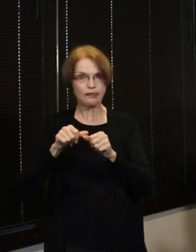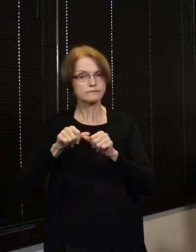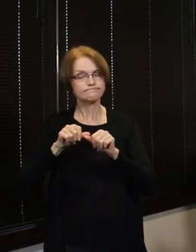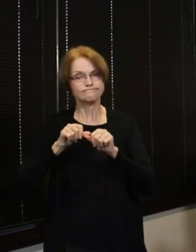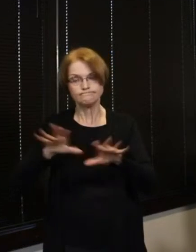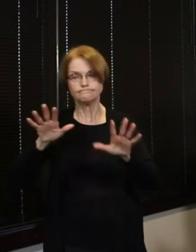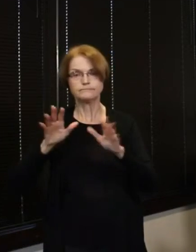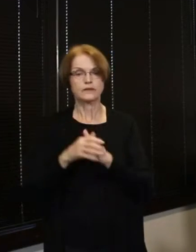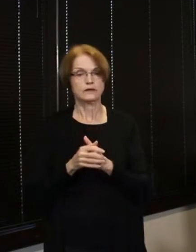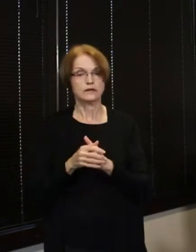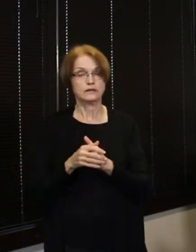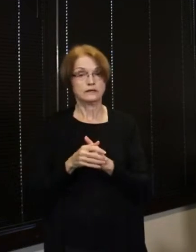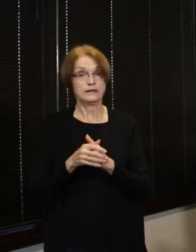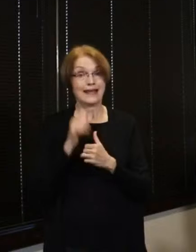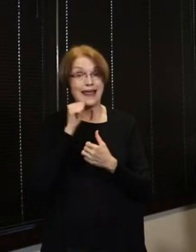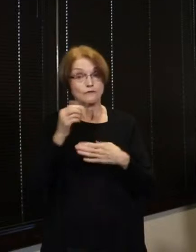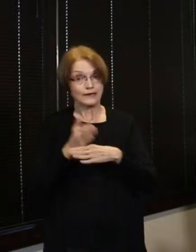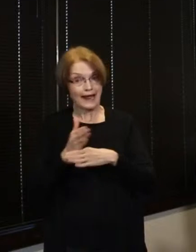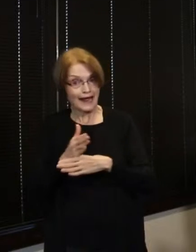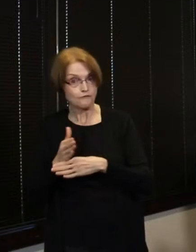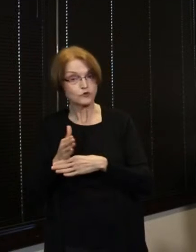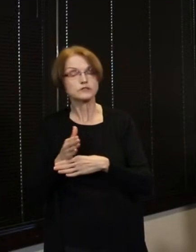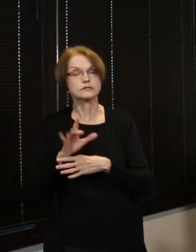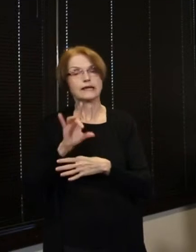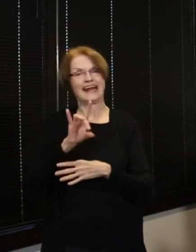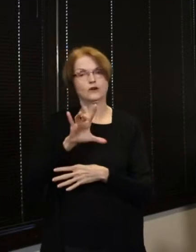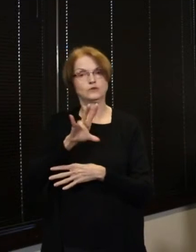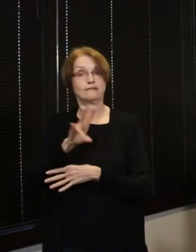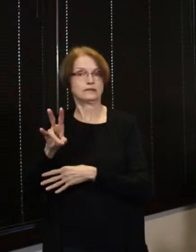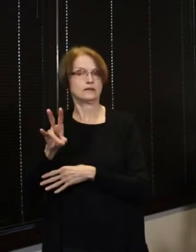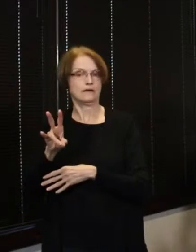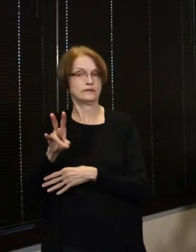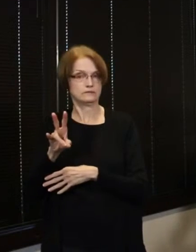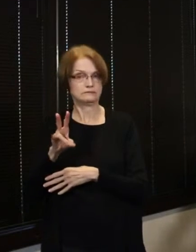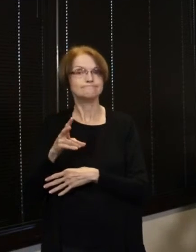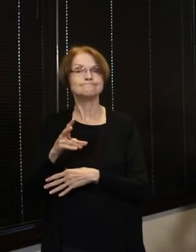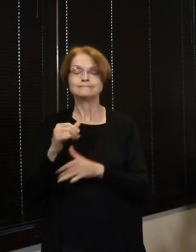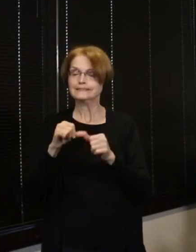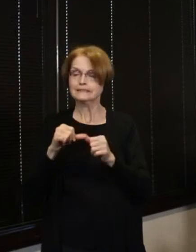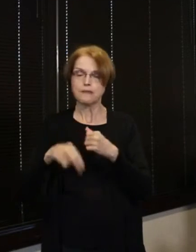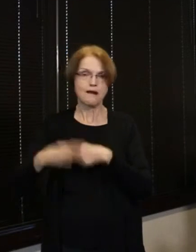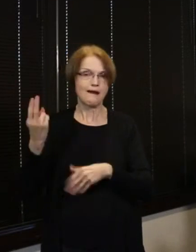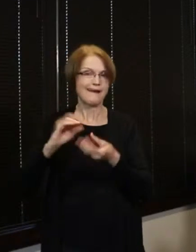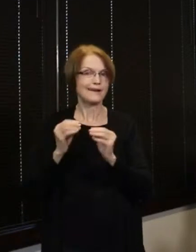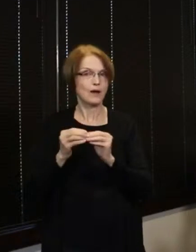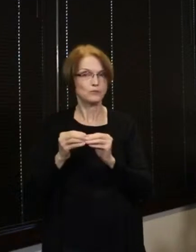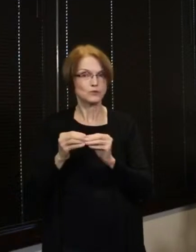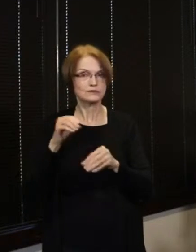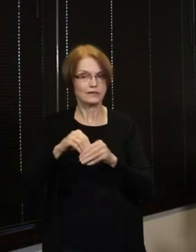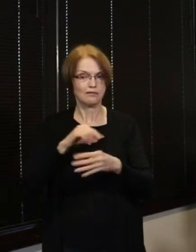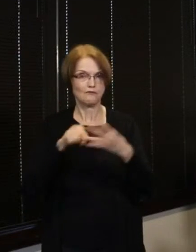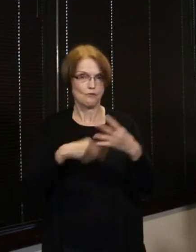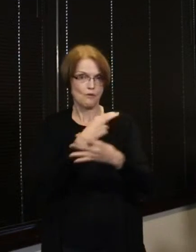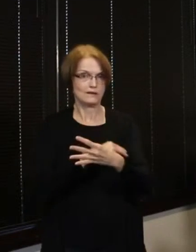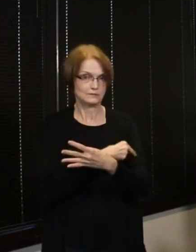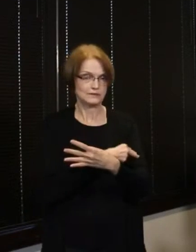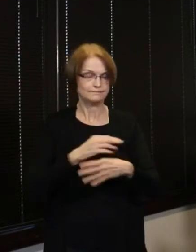at 877, so still a very high number of patients within our task force hospitals.